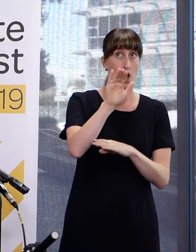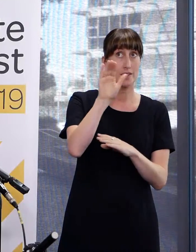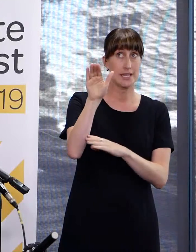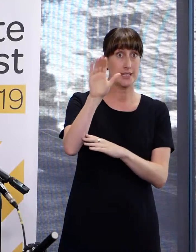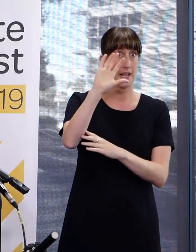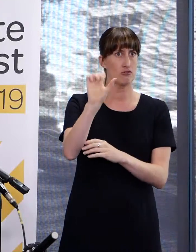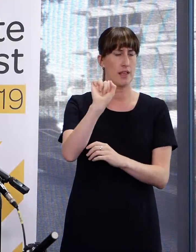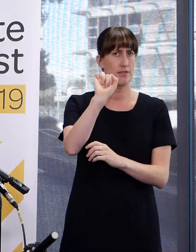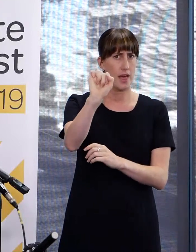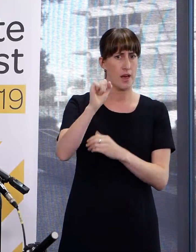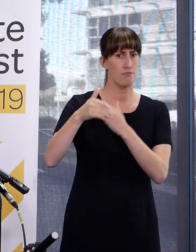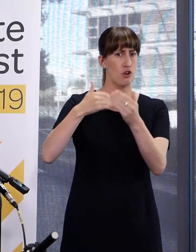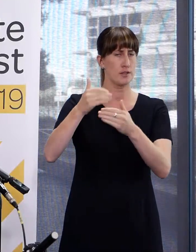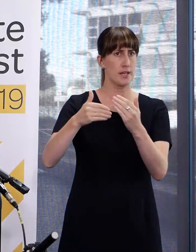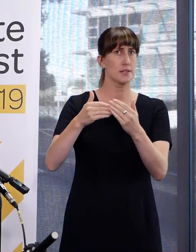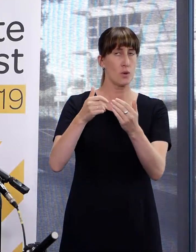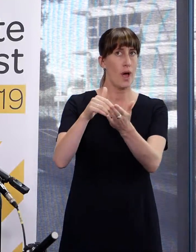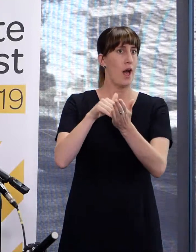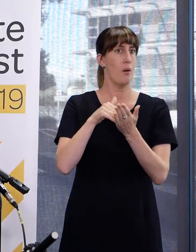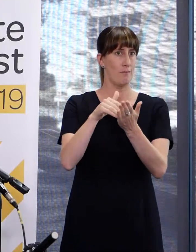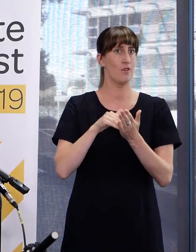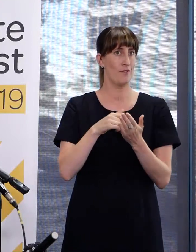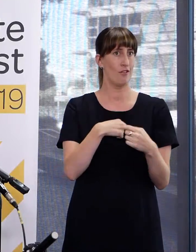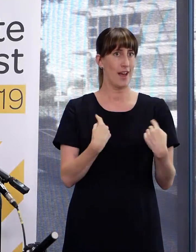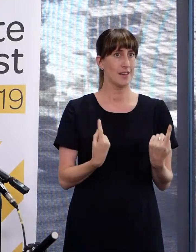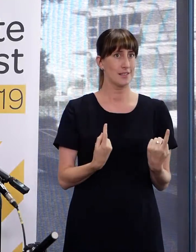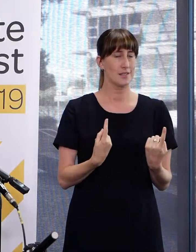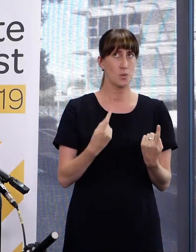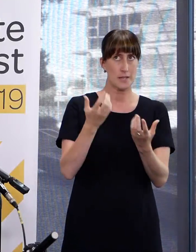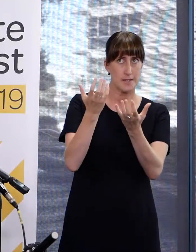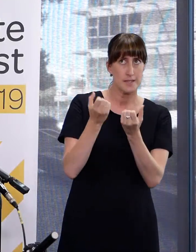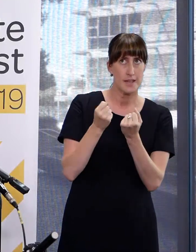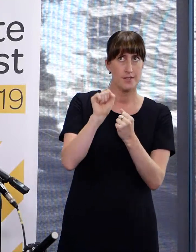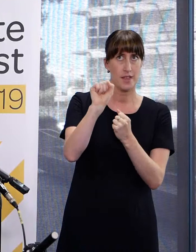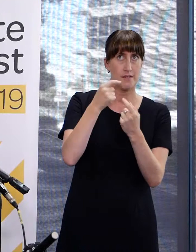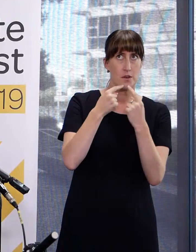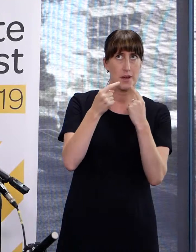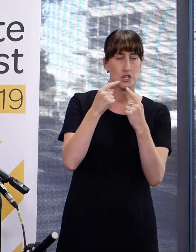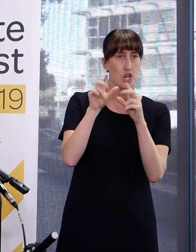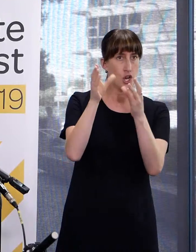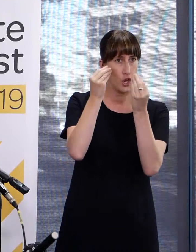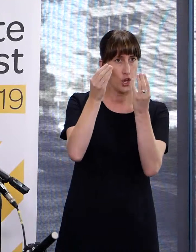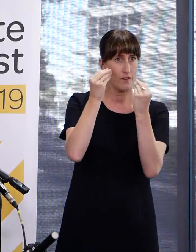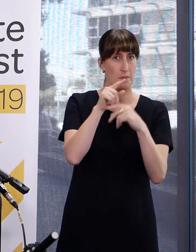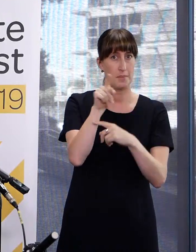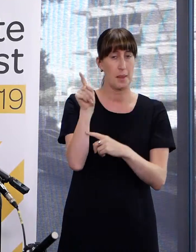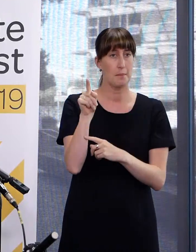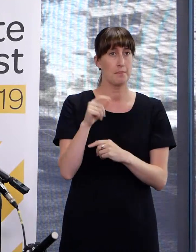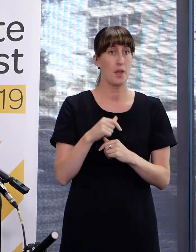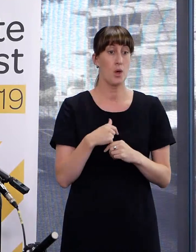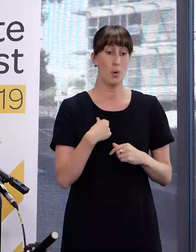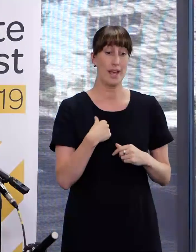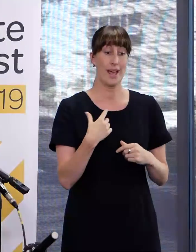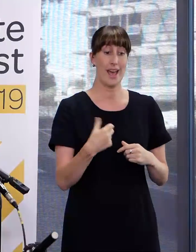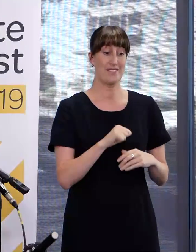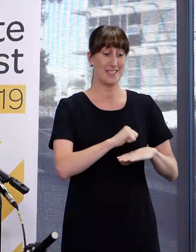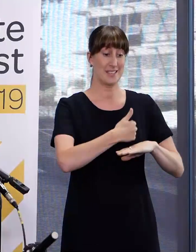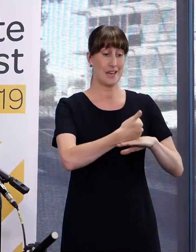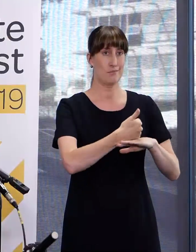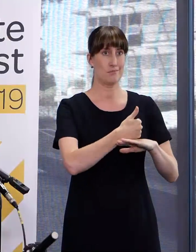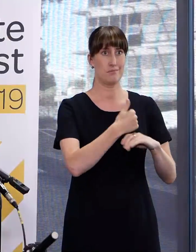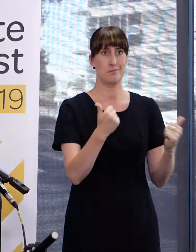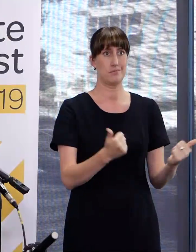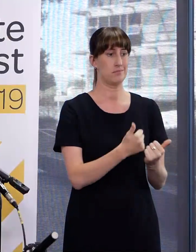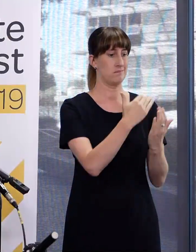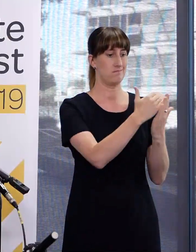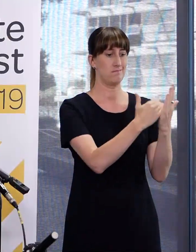For instance, we can see that we've got a lot of common provisions in place for additional data compared with what Europe's put